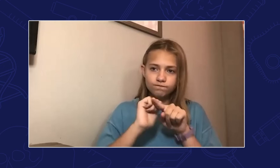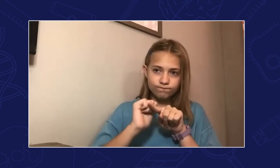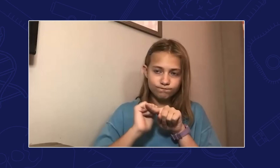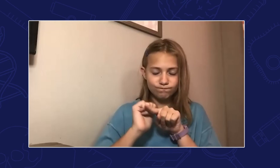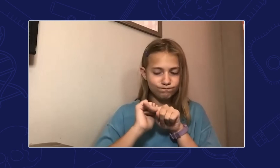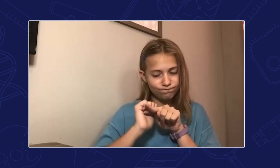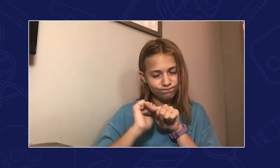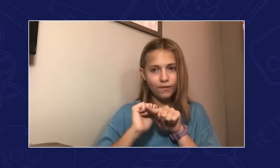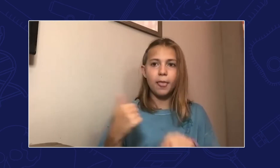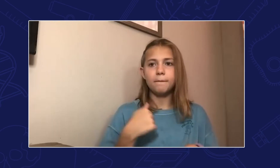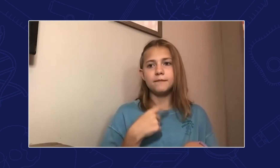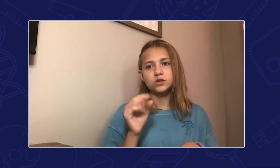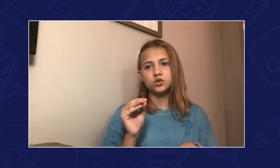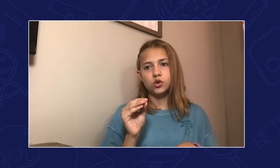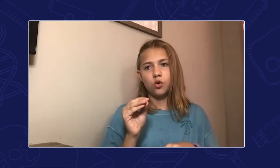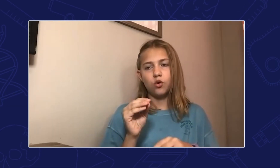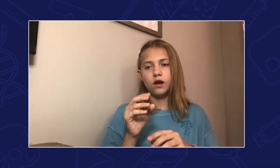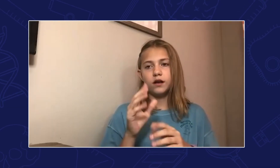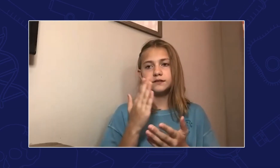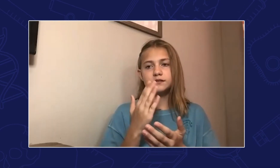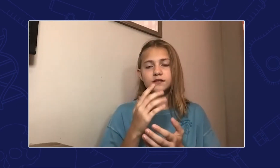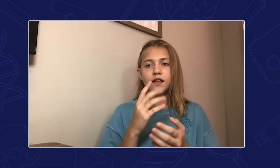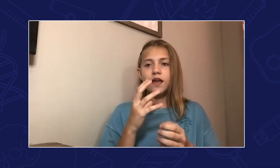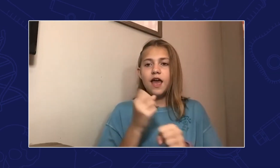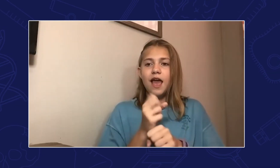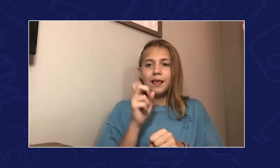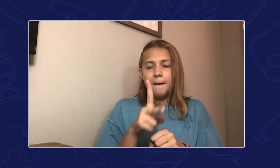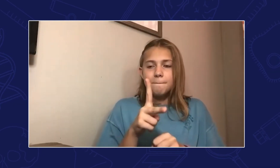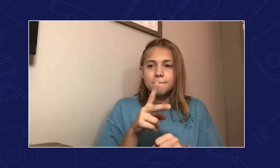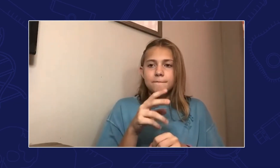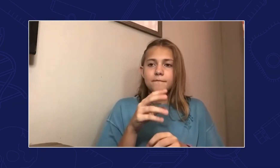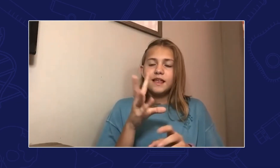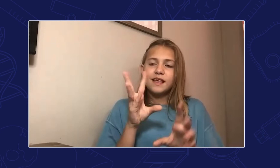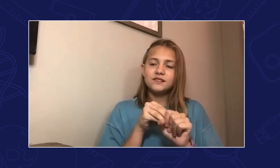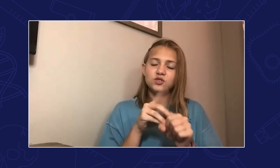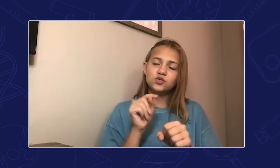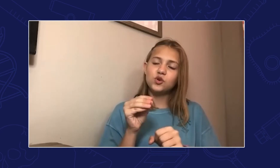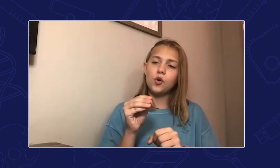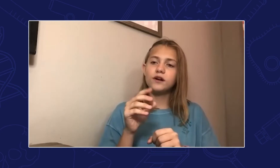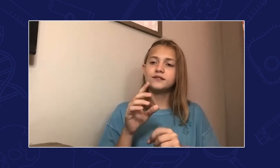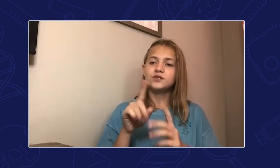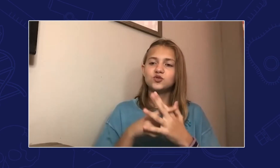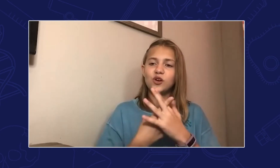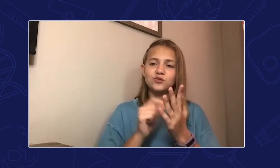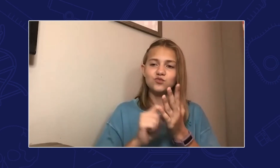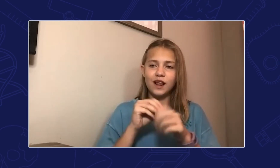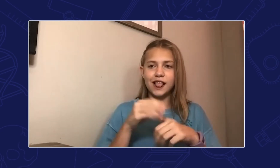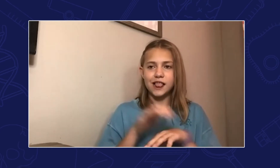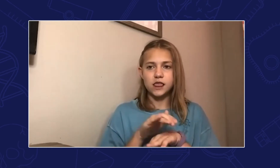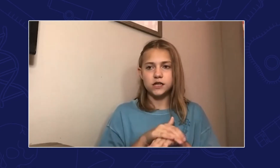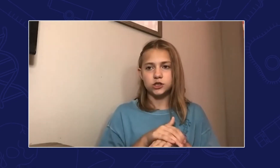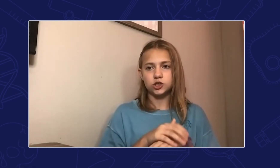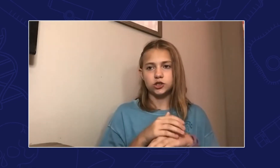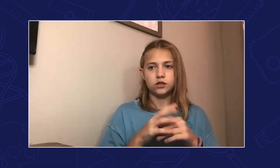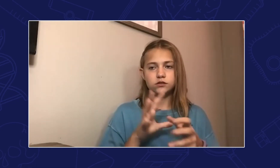they started training me to get back into starting to write in English again.